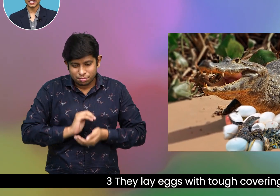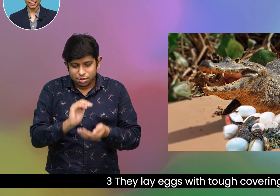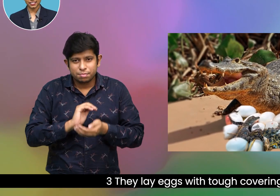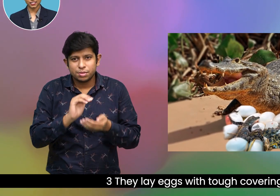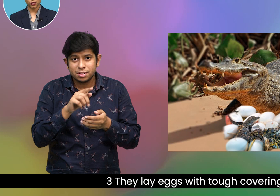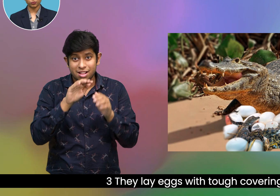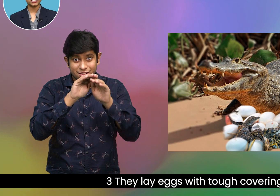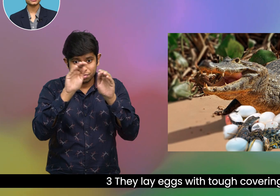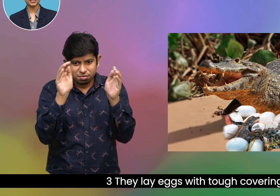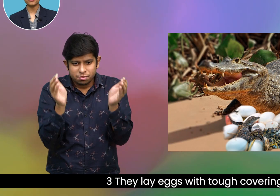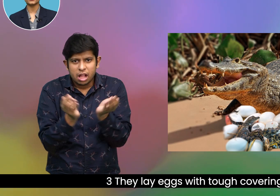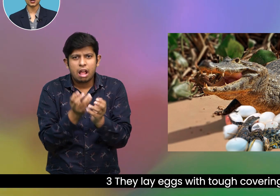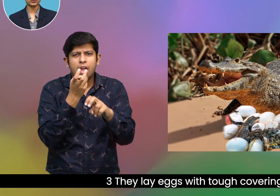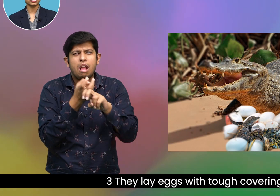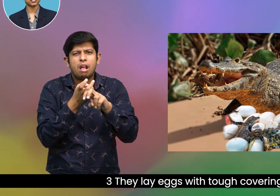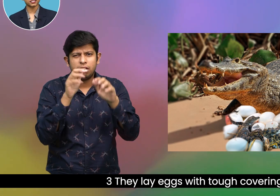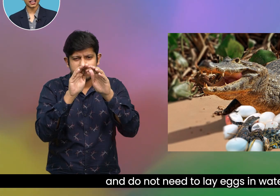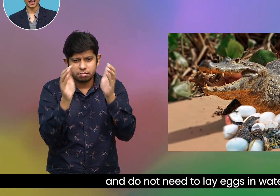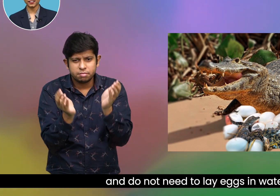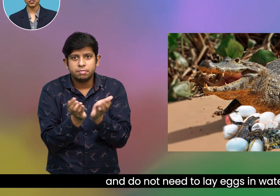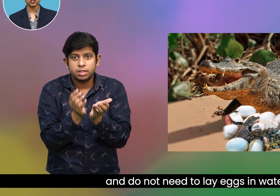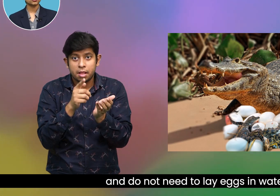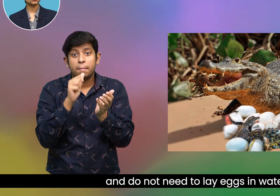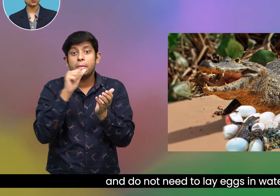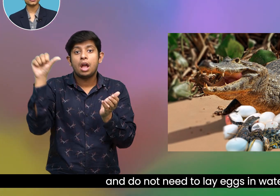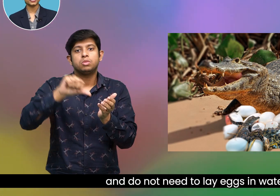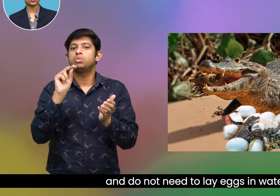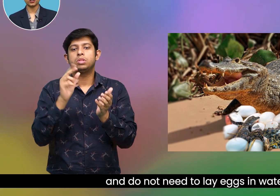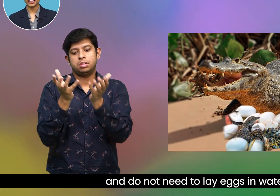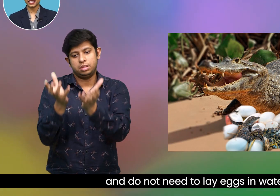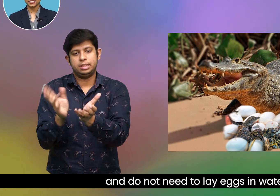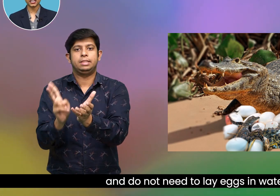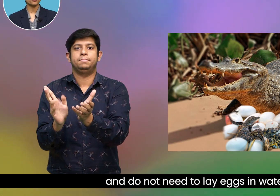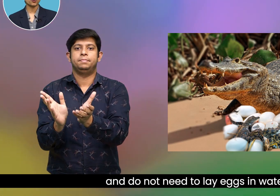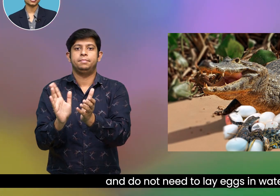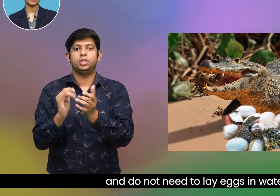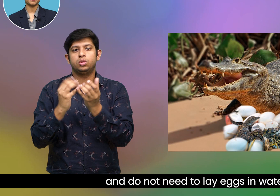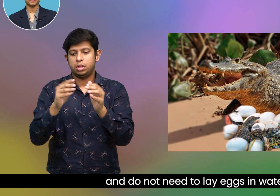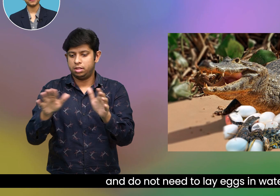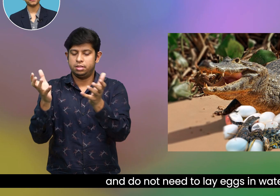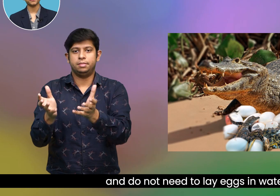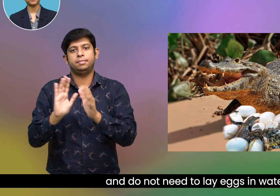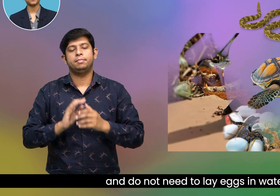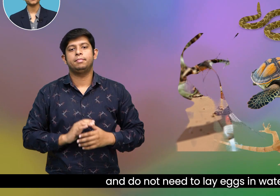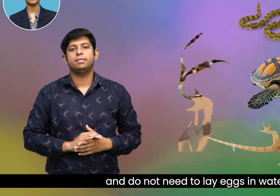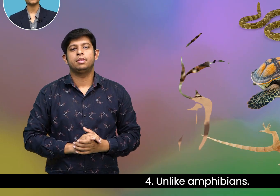They lay eggs with tough coverings and do not need to lay eggs in water.